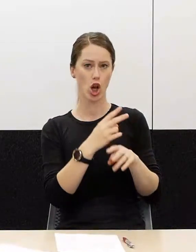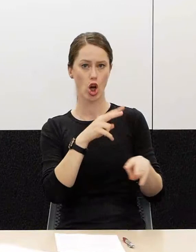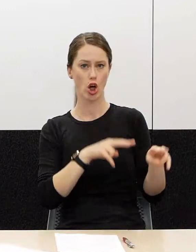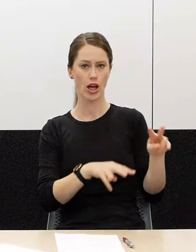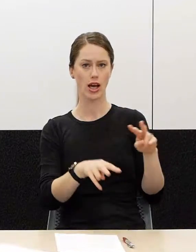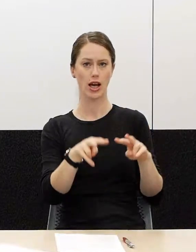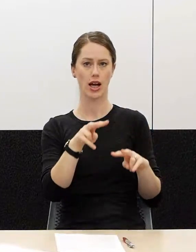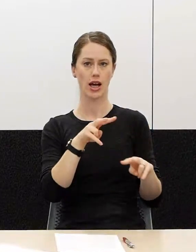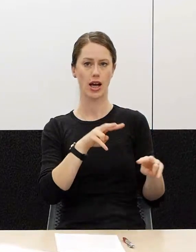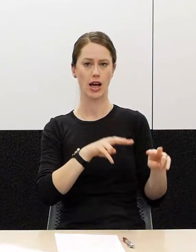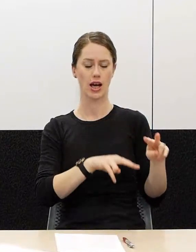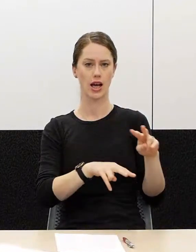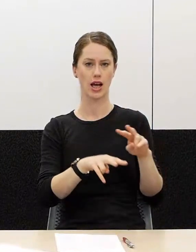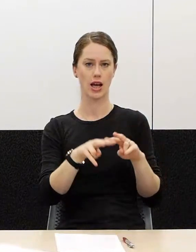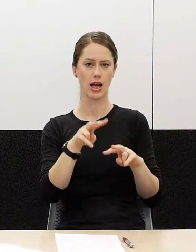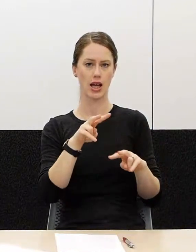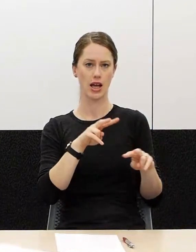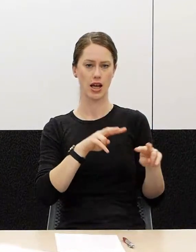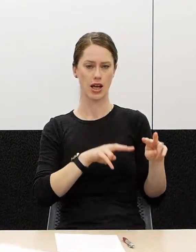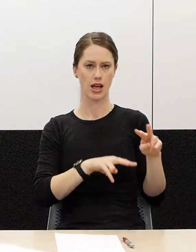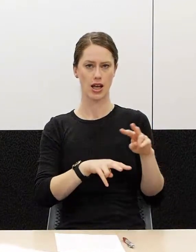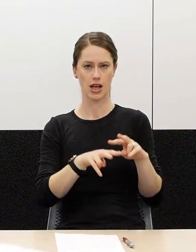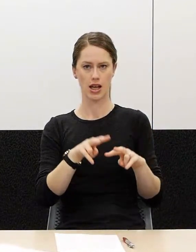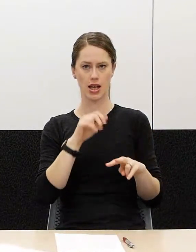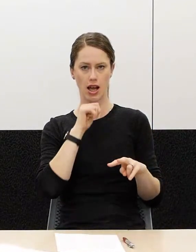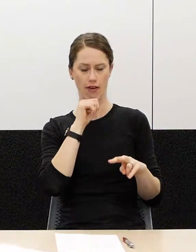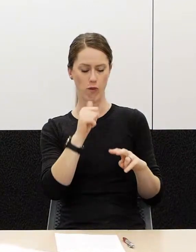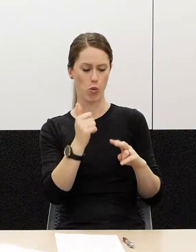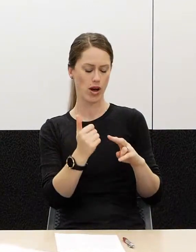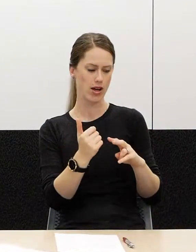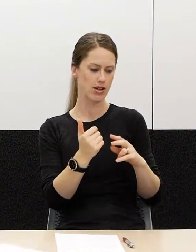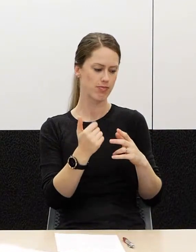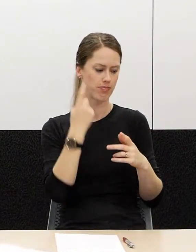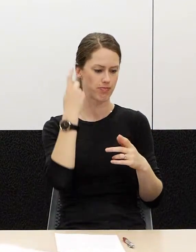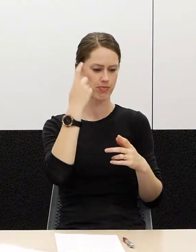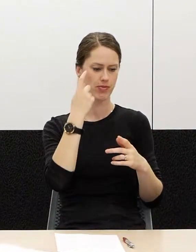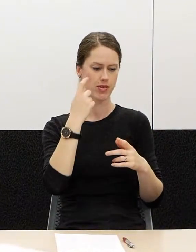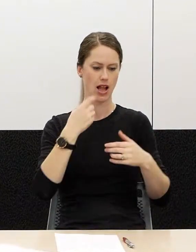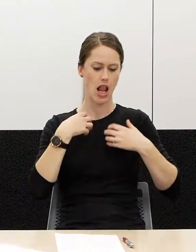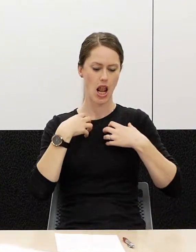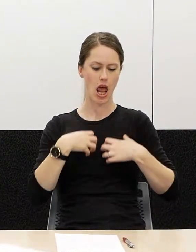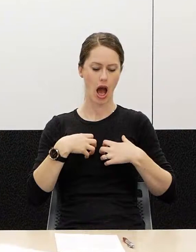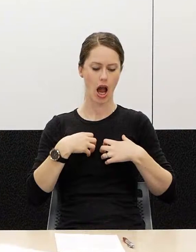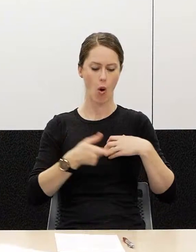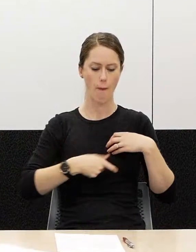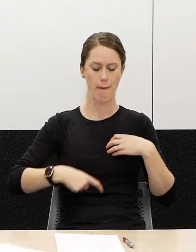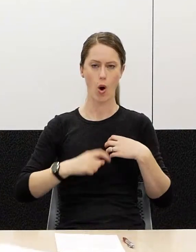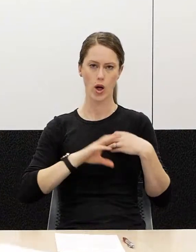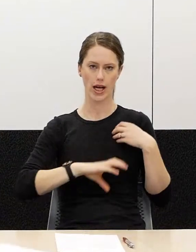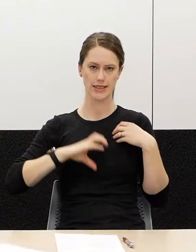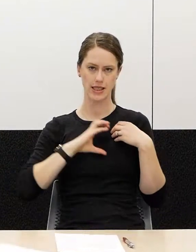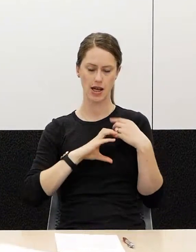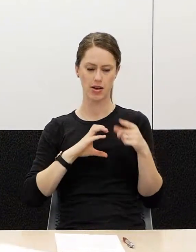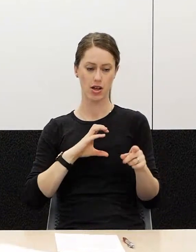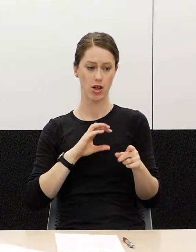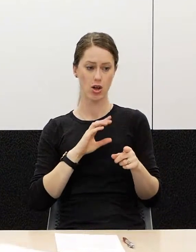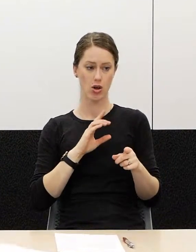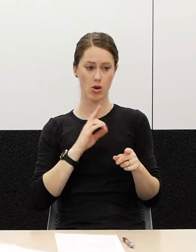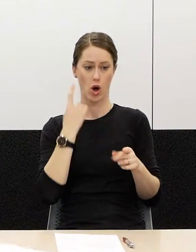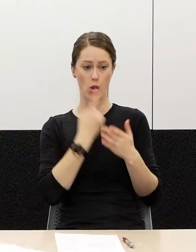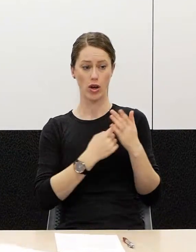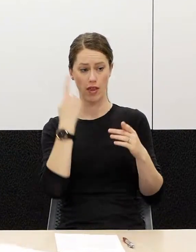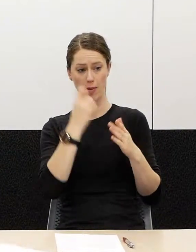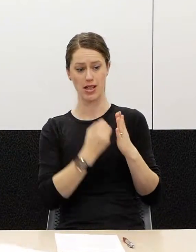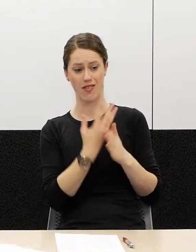at across the whole continuum. So if we took something like lung cancer or bowel cancer, we're looking not just